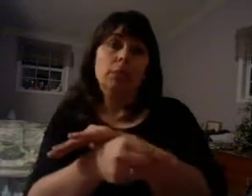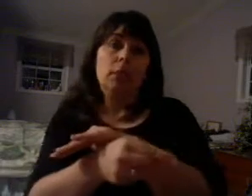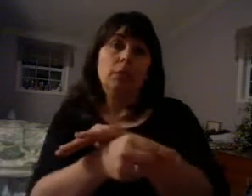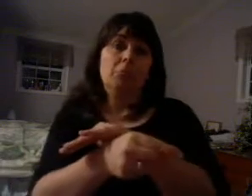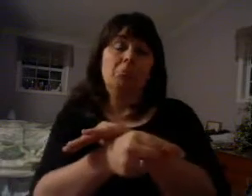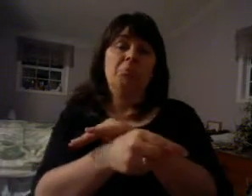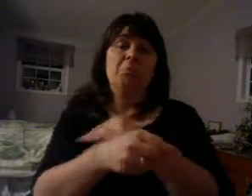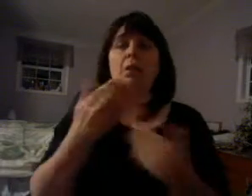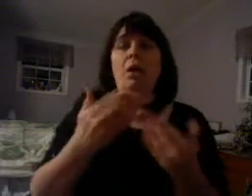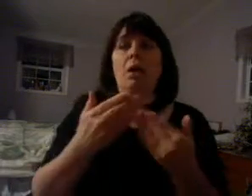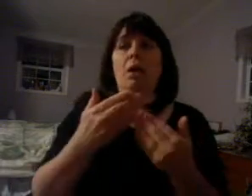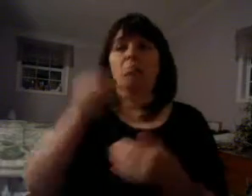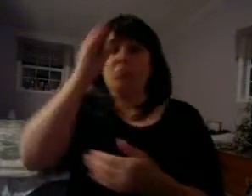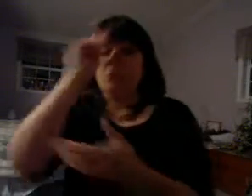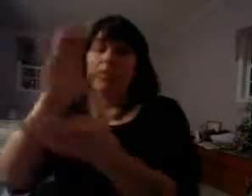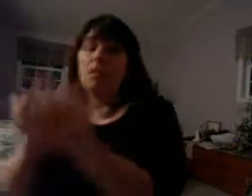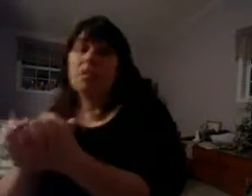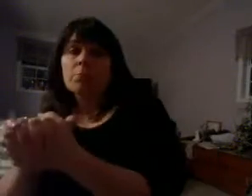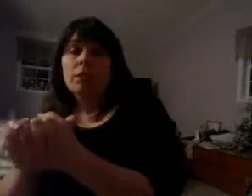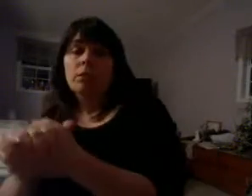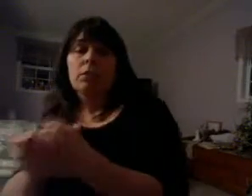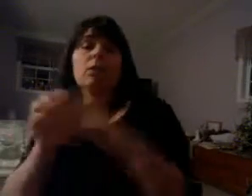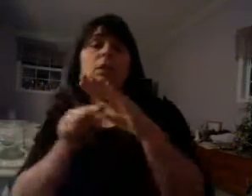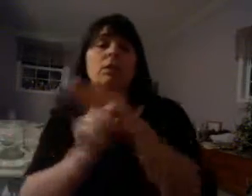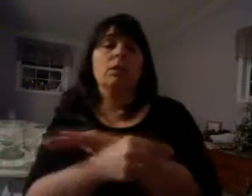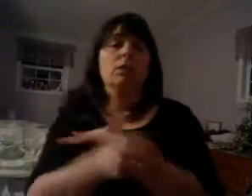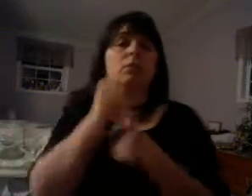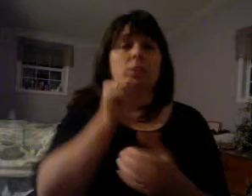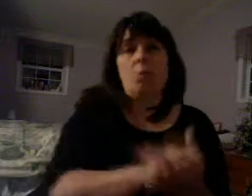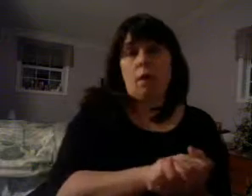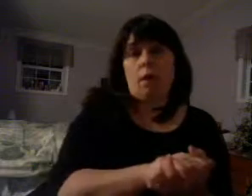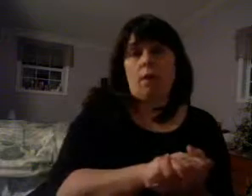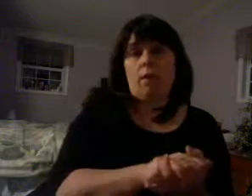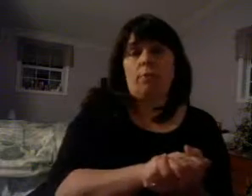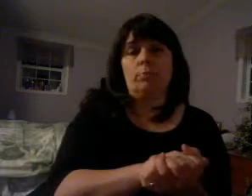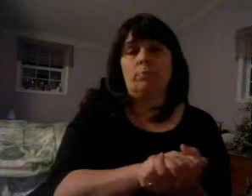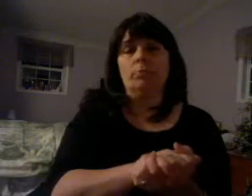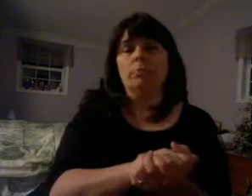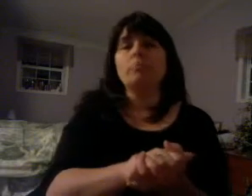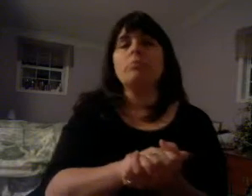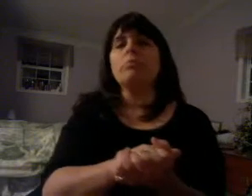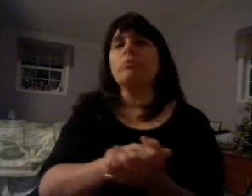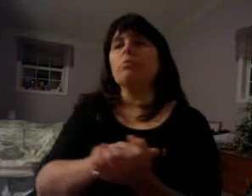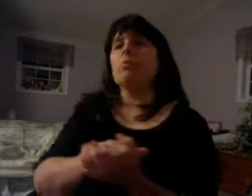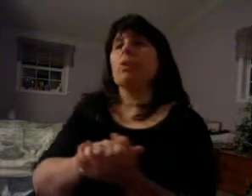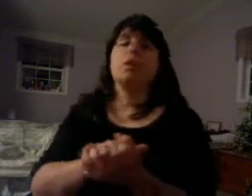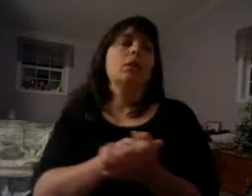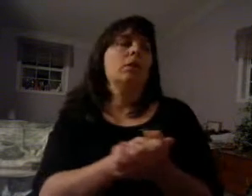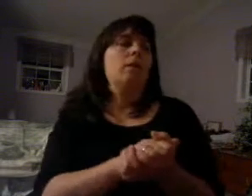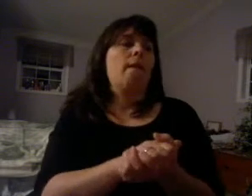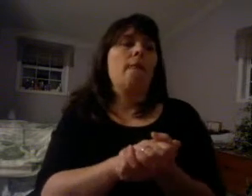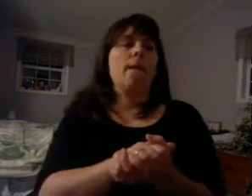in Switzerland, the farmer in Appenzell, the Austrian farmer in Tyrol, or as you would say in Maryland, the farmer